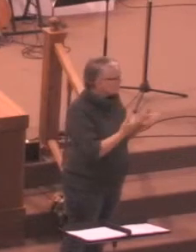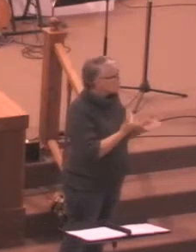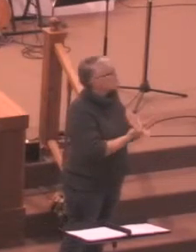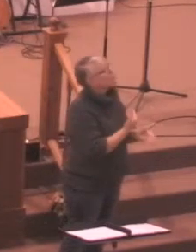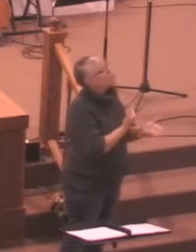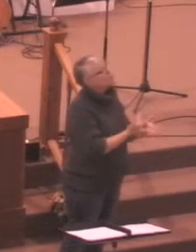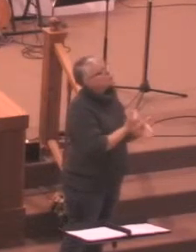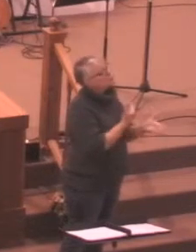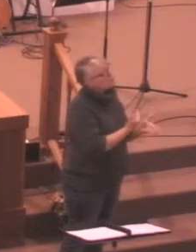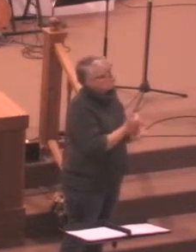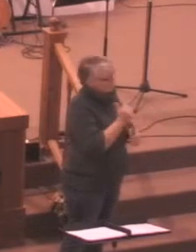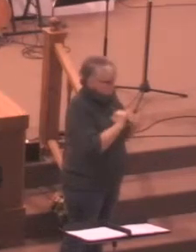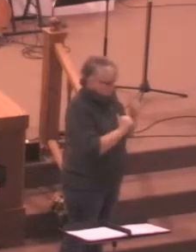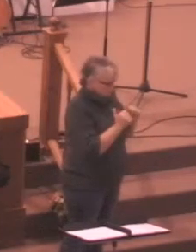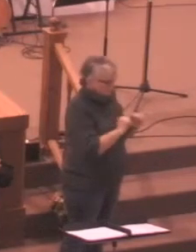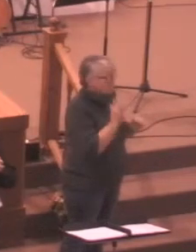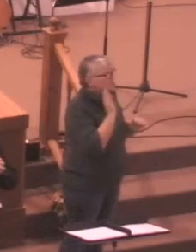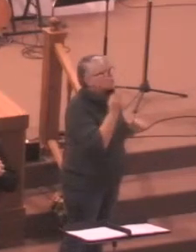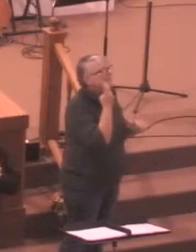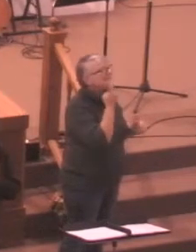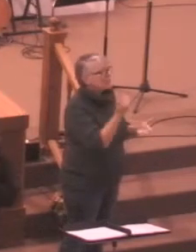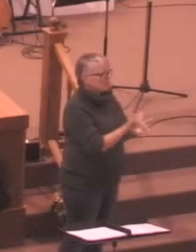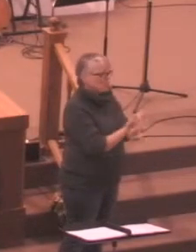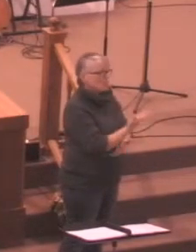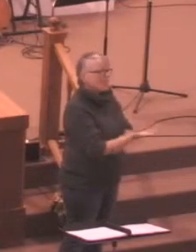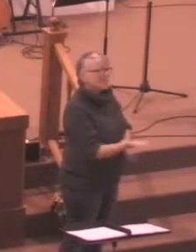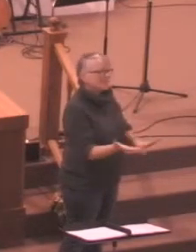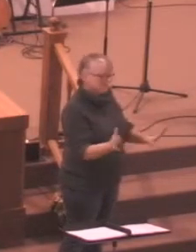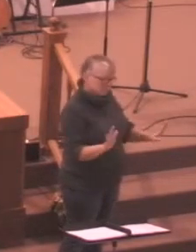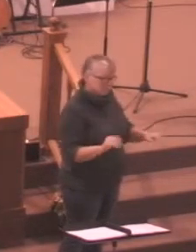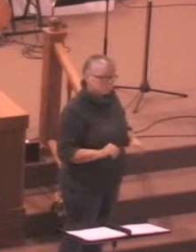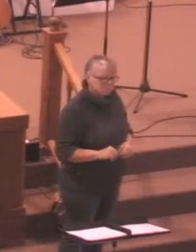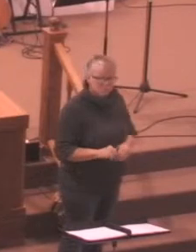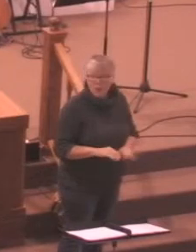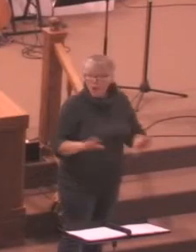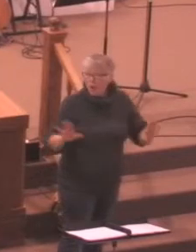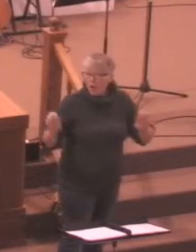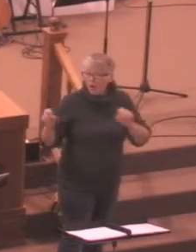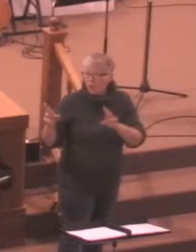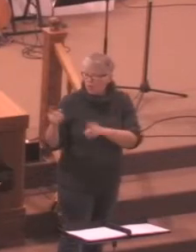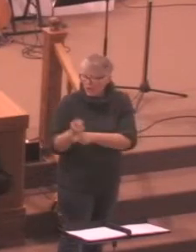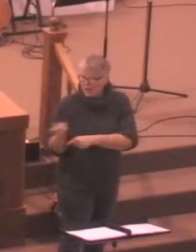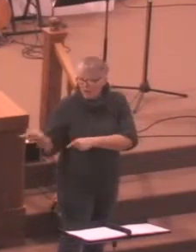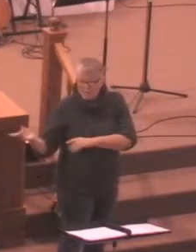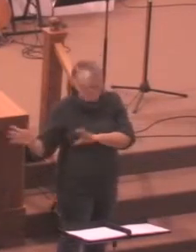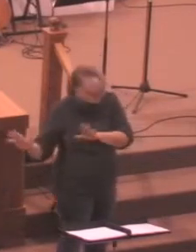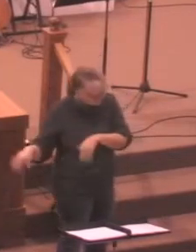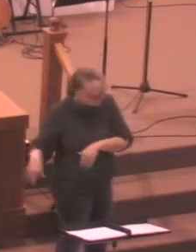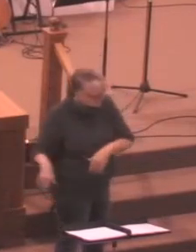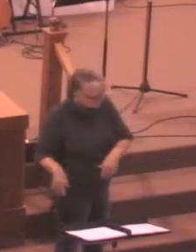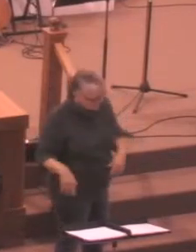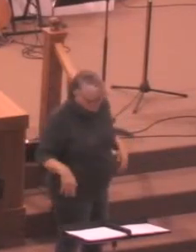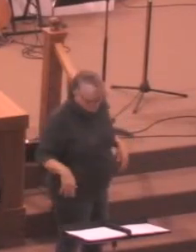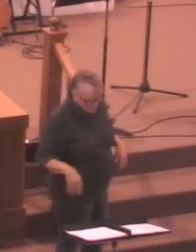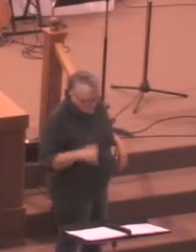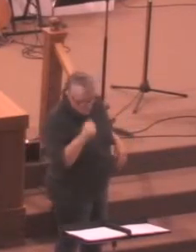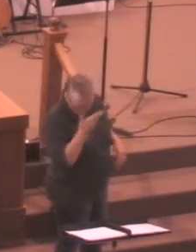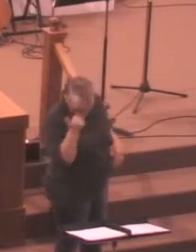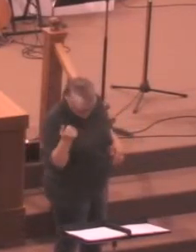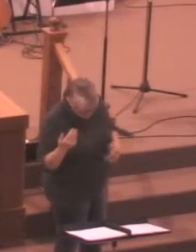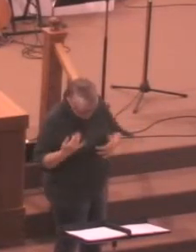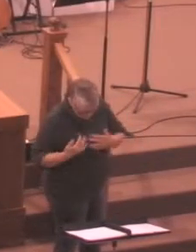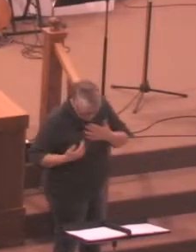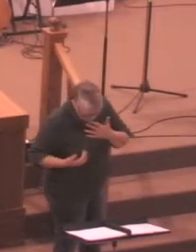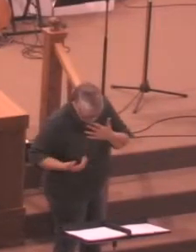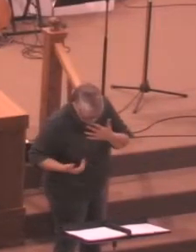performances. So you're going to see stuff you've never seen before from them. So, oh, I almost forgot. So that's what, when